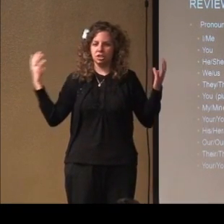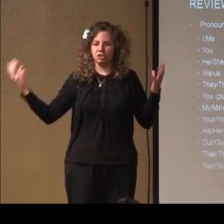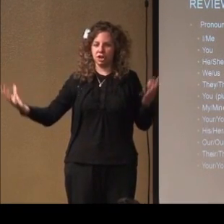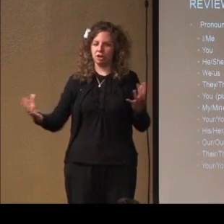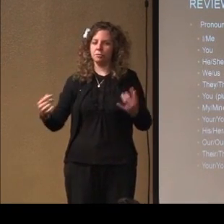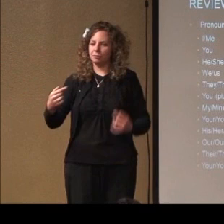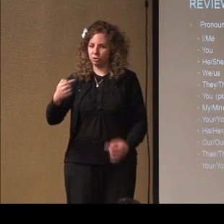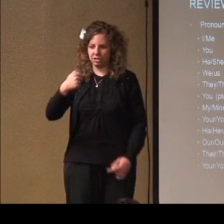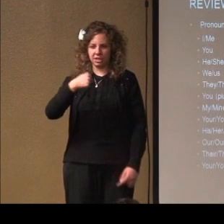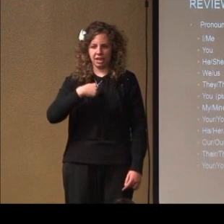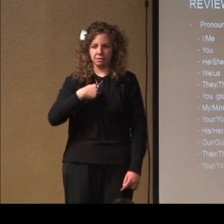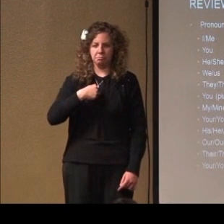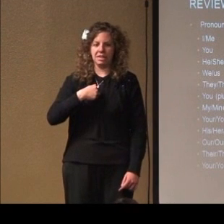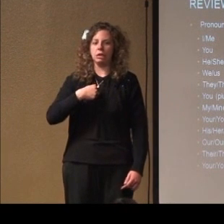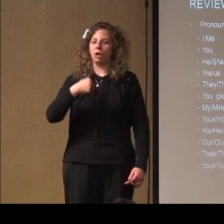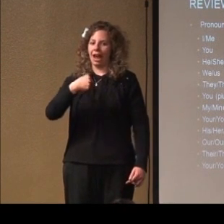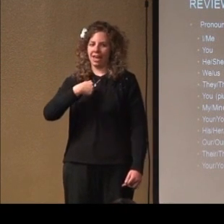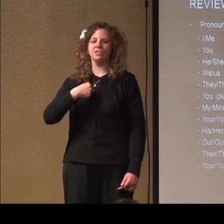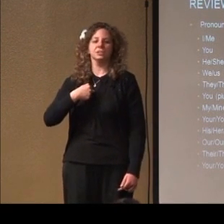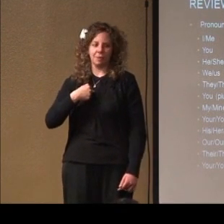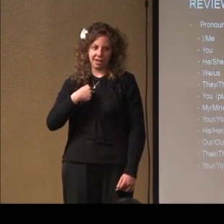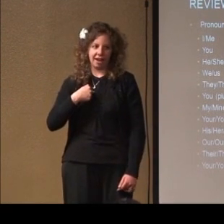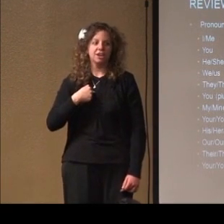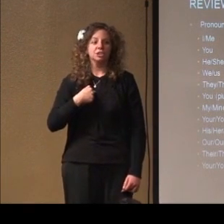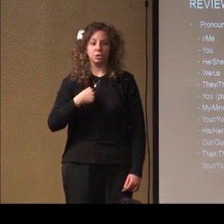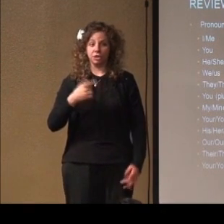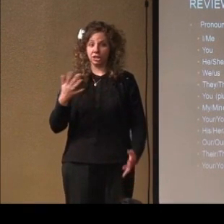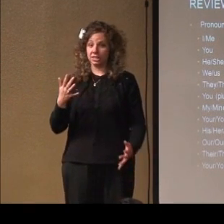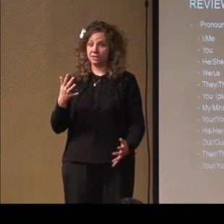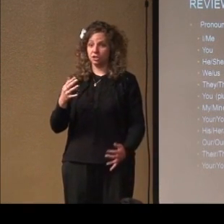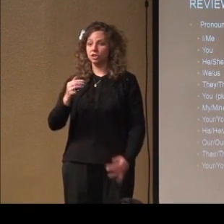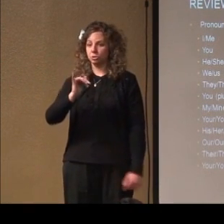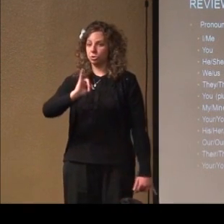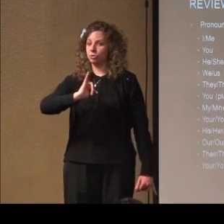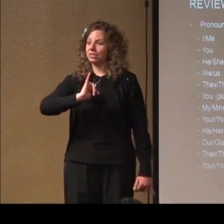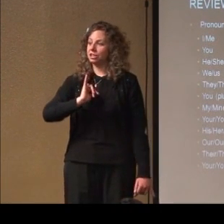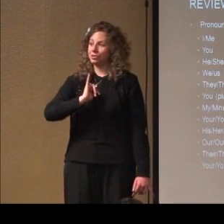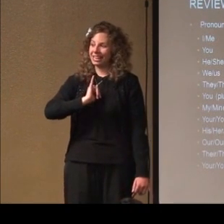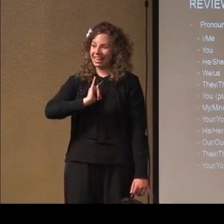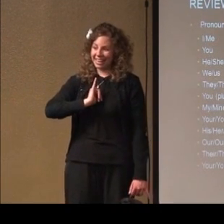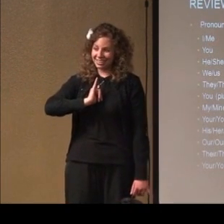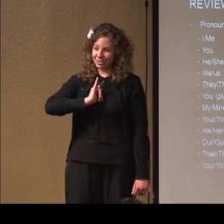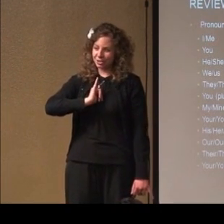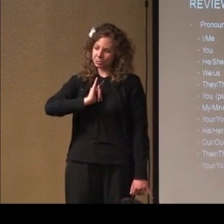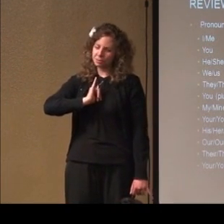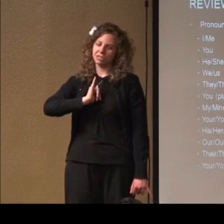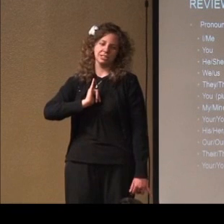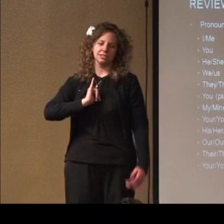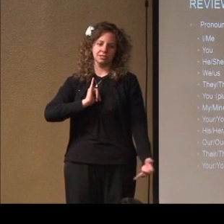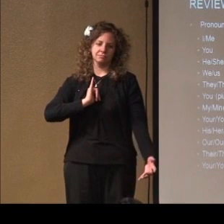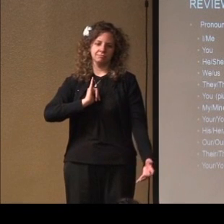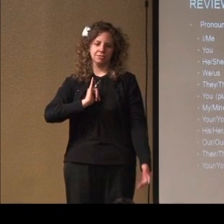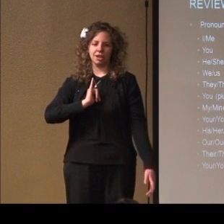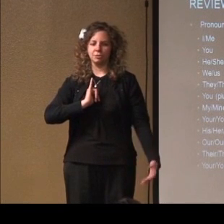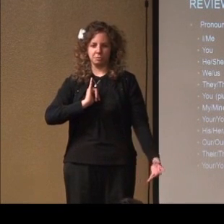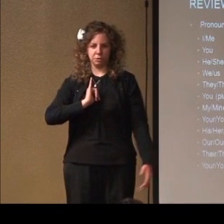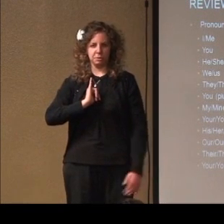in general people just sign me or I this way. Yeah. So there is a difference though. So you can do this one, but this is not the one most people